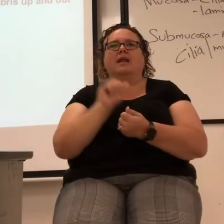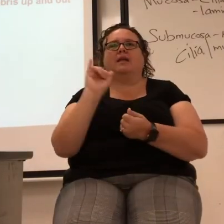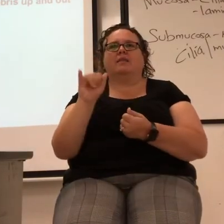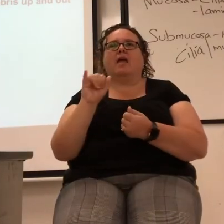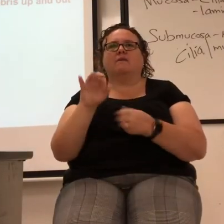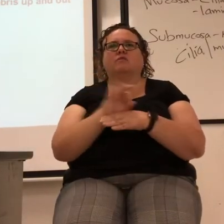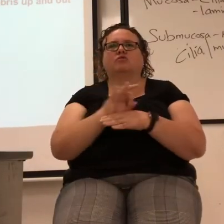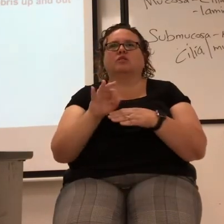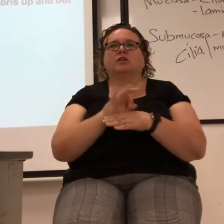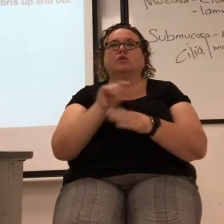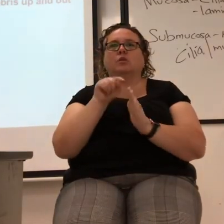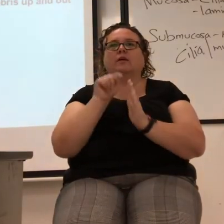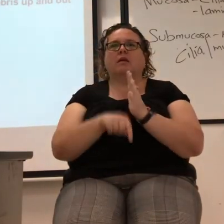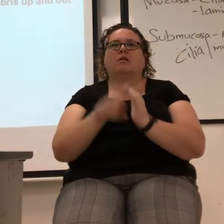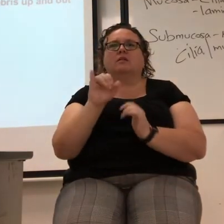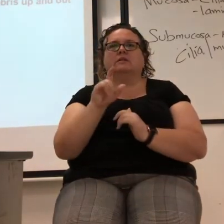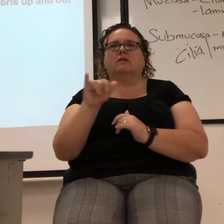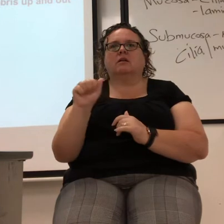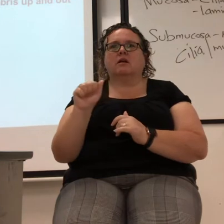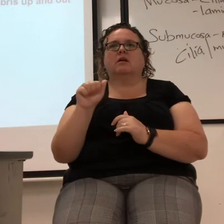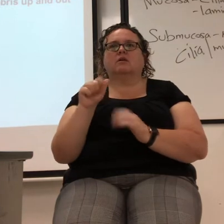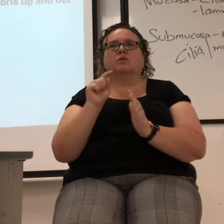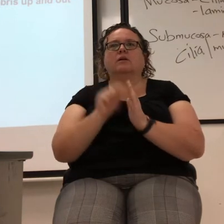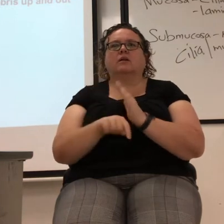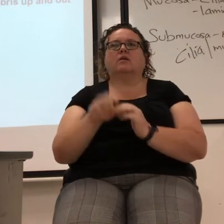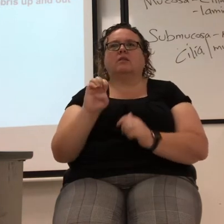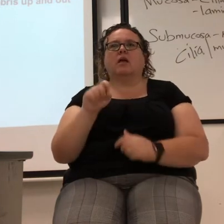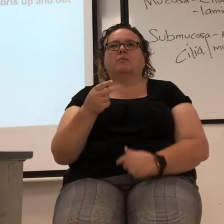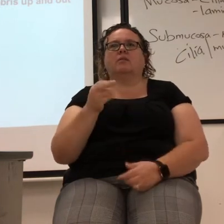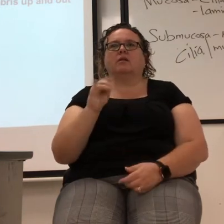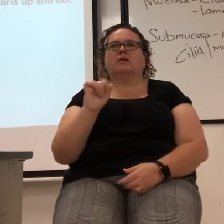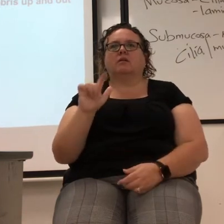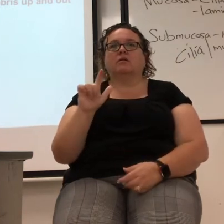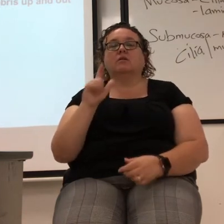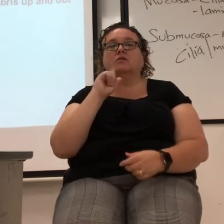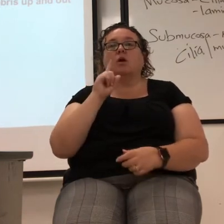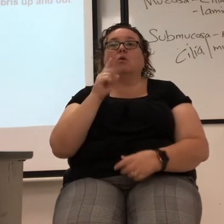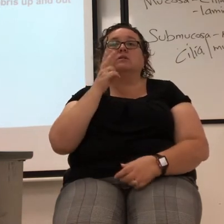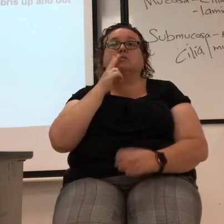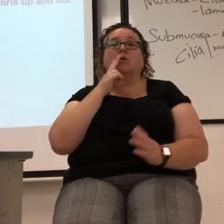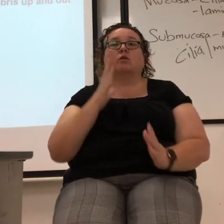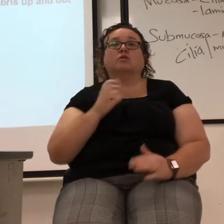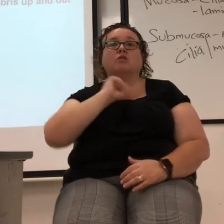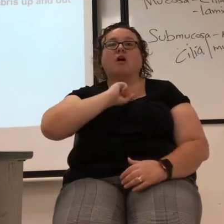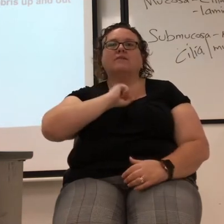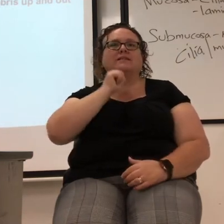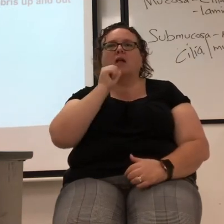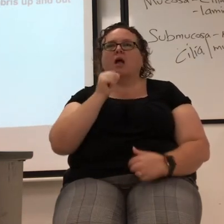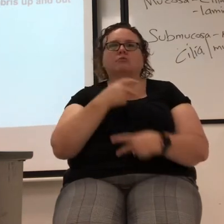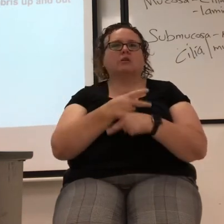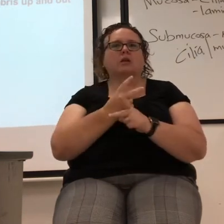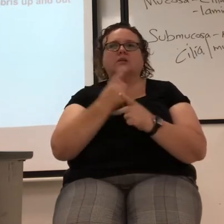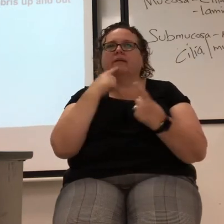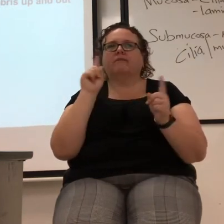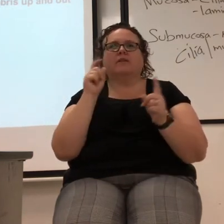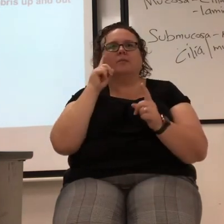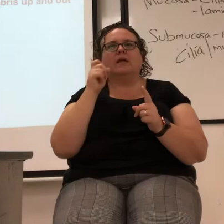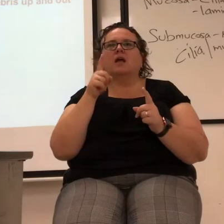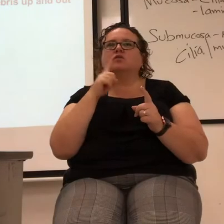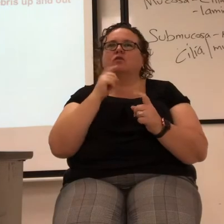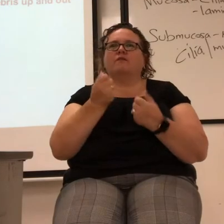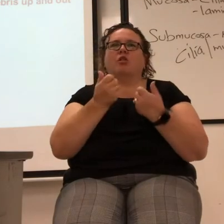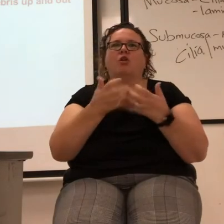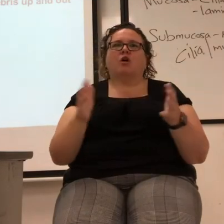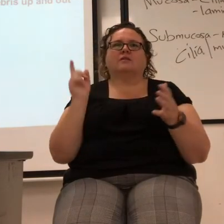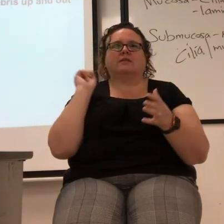You kill the cilia, you kill the epithelia, and so you lose that. So smoker's cough is not as productive because you've